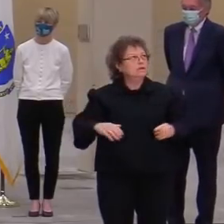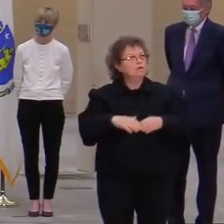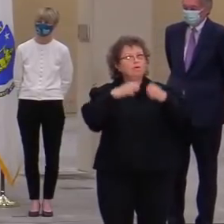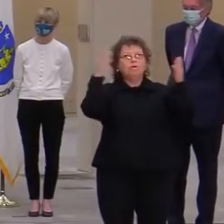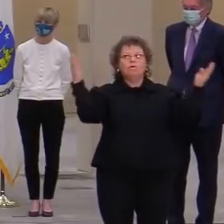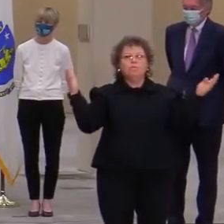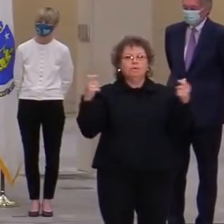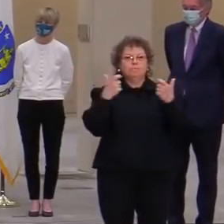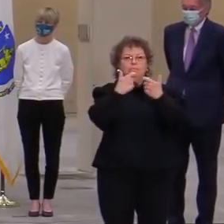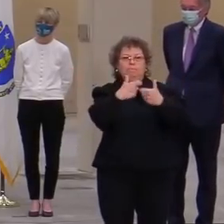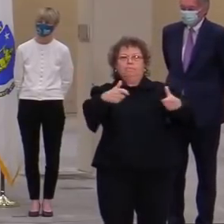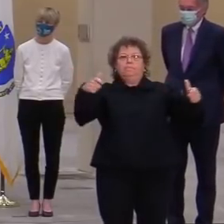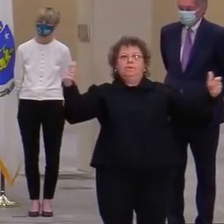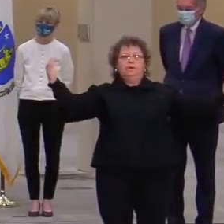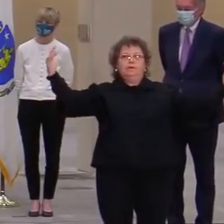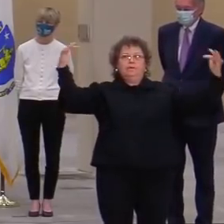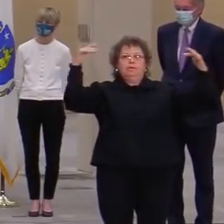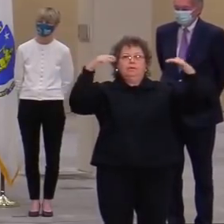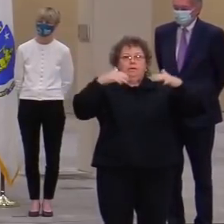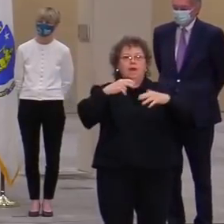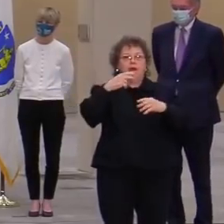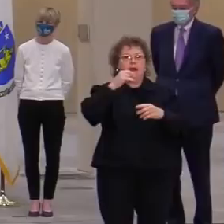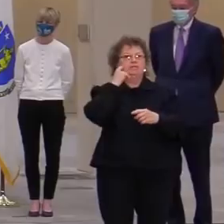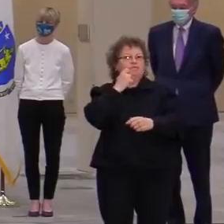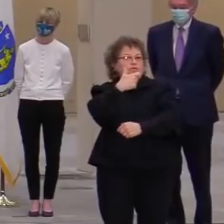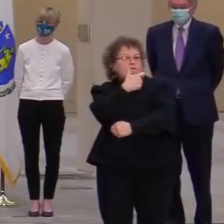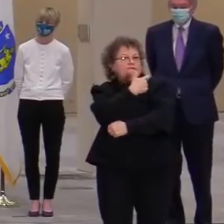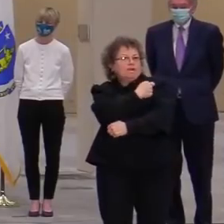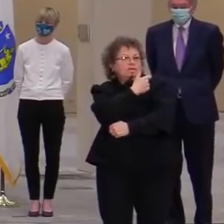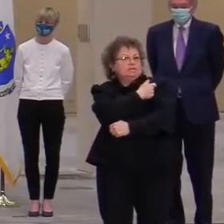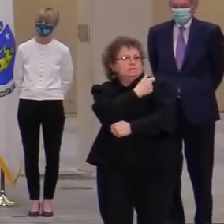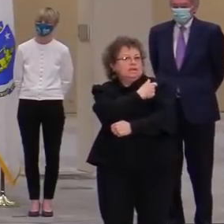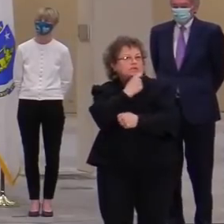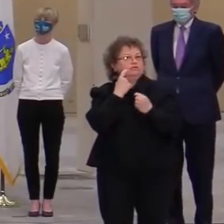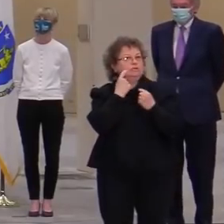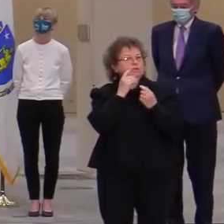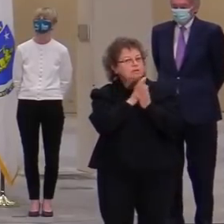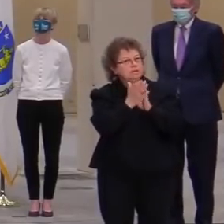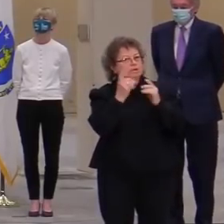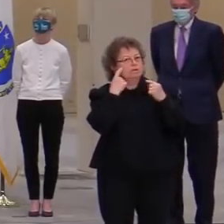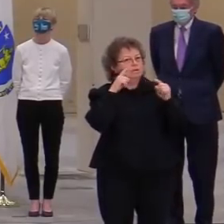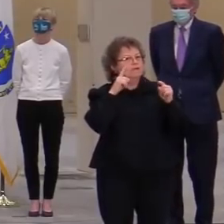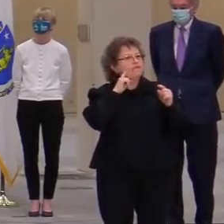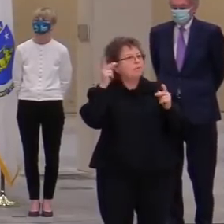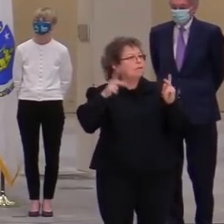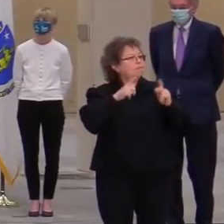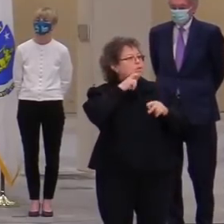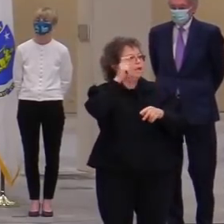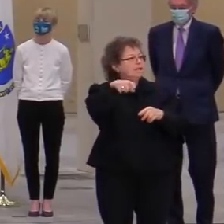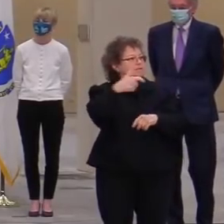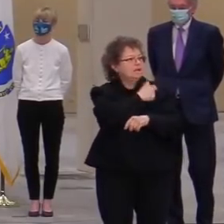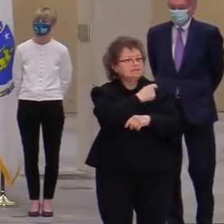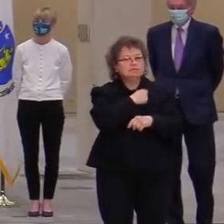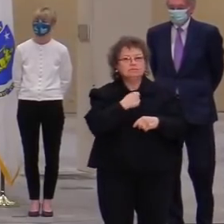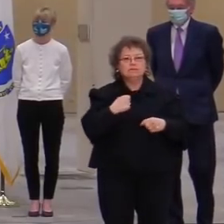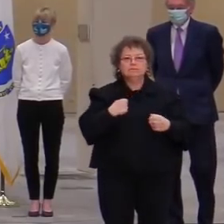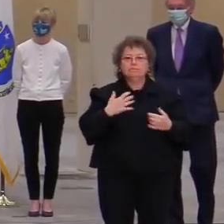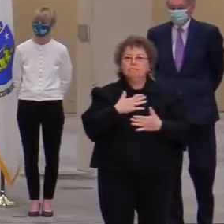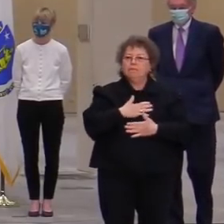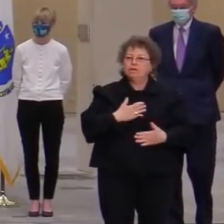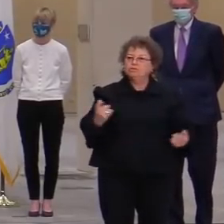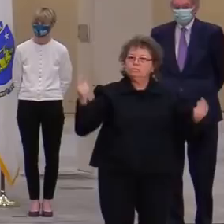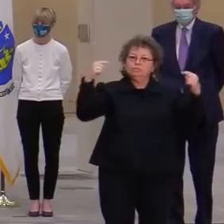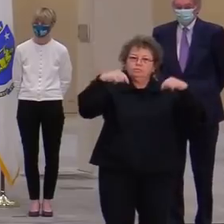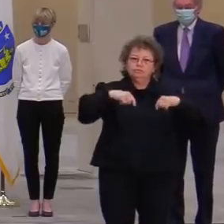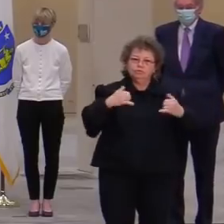size and successfully ensure that we vaccinate everyone that needs a vaccination. It's my pleasure to be here today